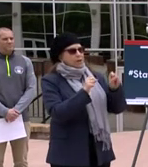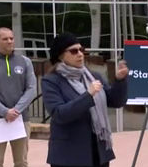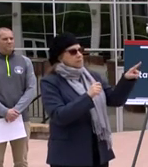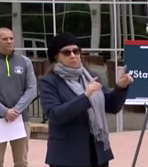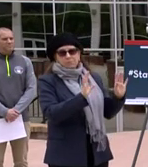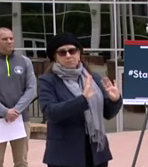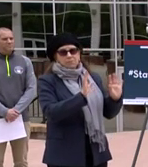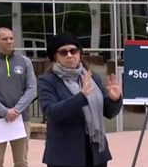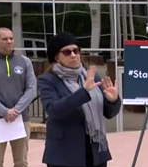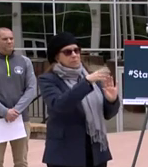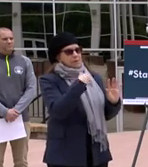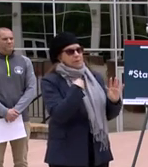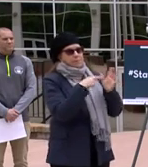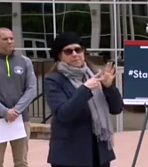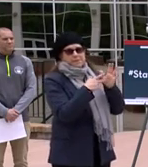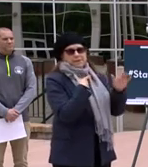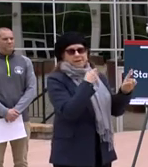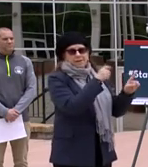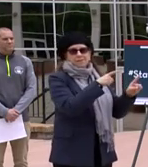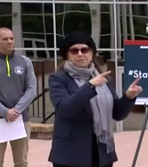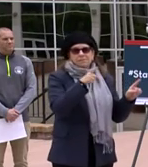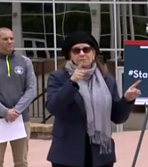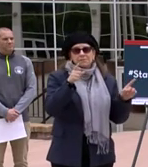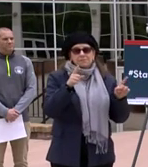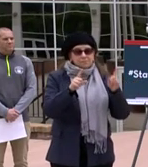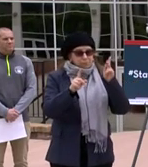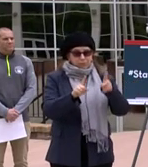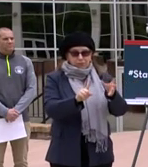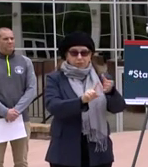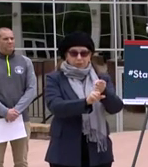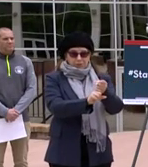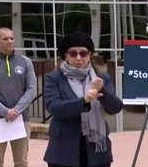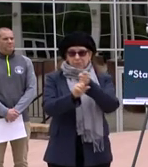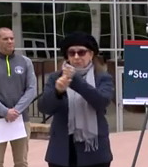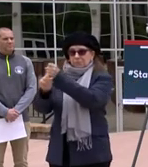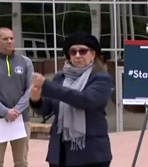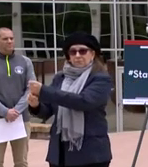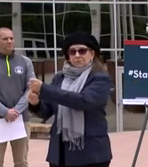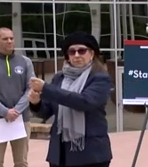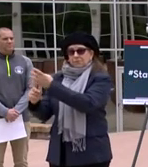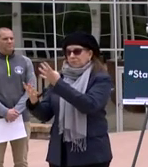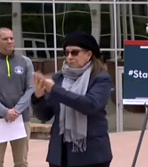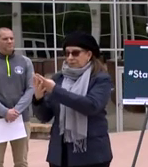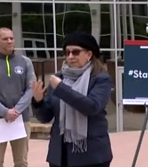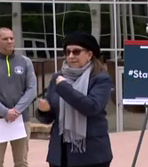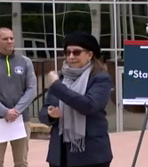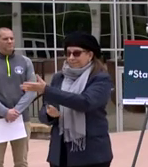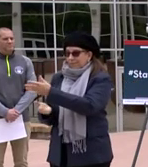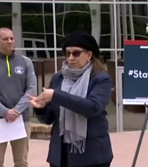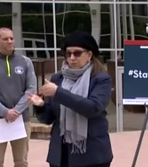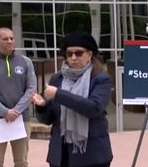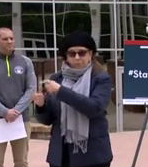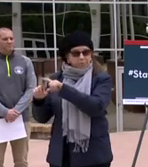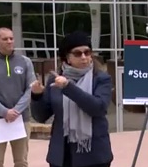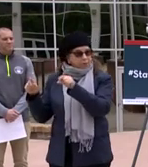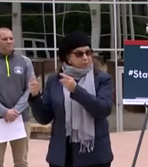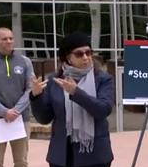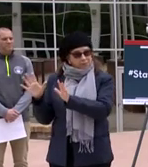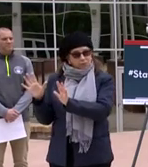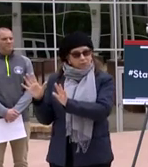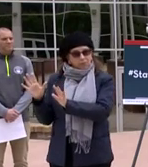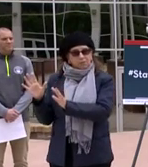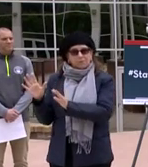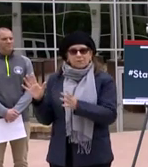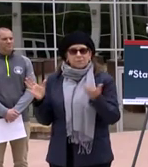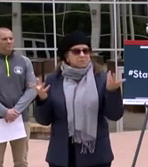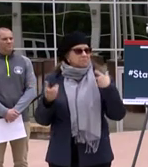bar of soap when they get in there, and many times that's all they get, even when that's used up. As I said, I can't really comment on the lawsuit right now,